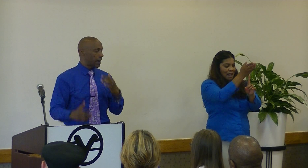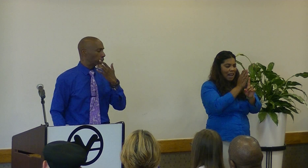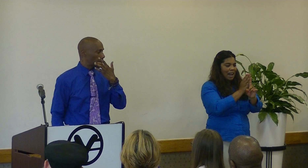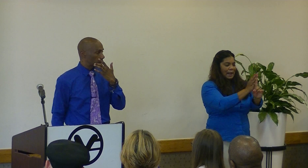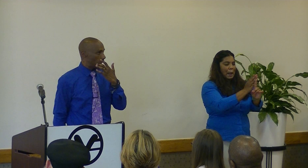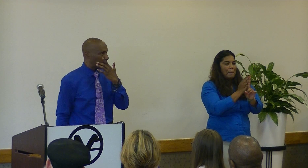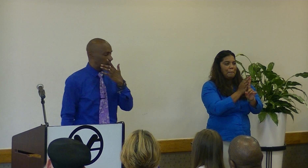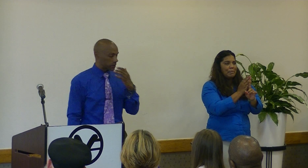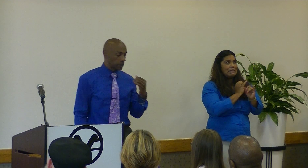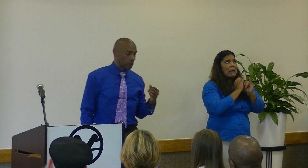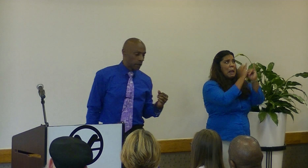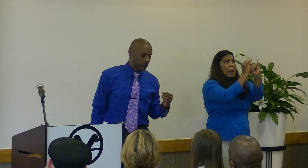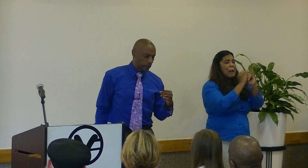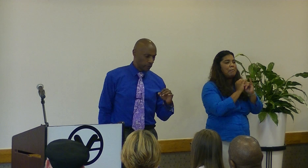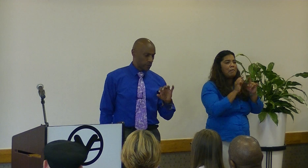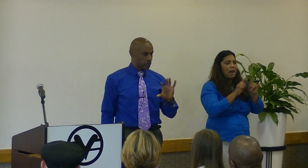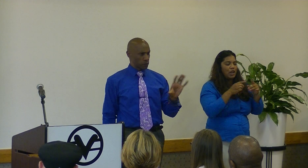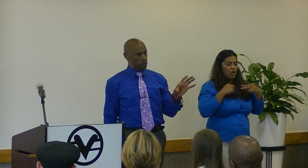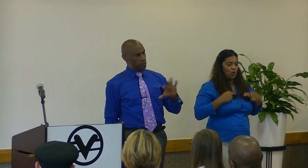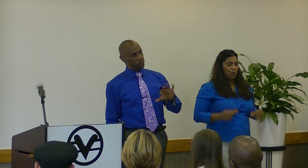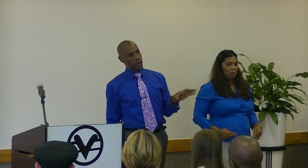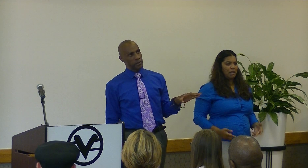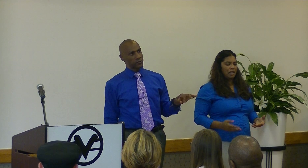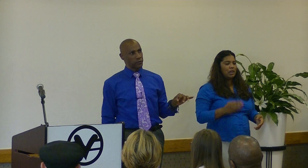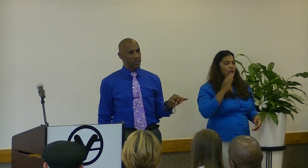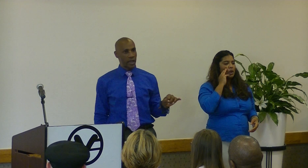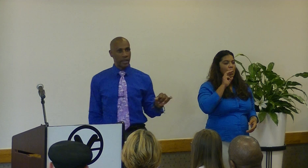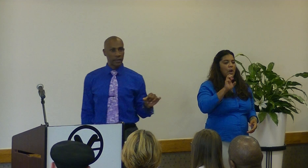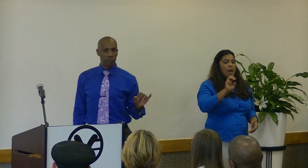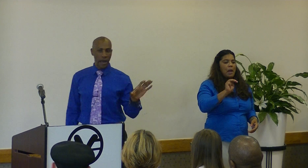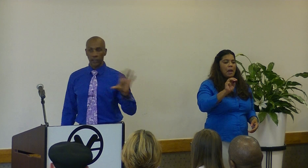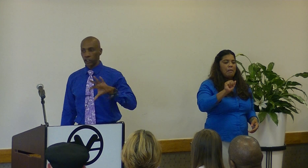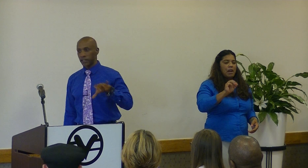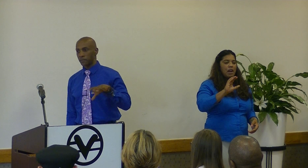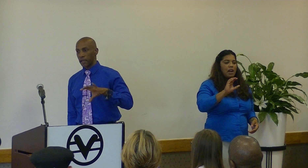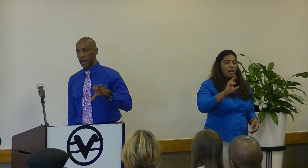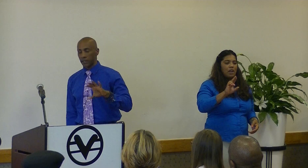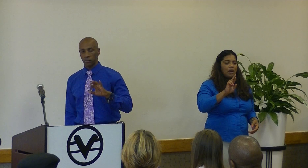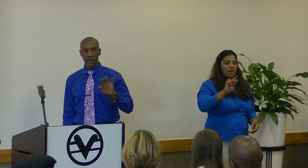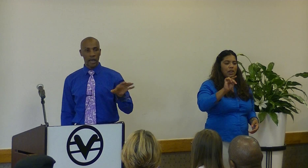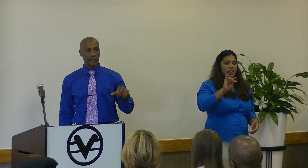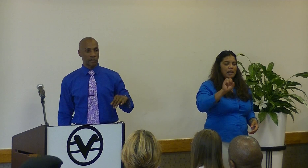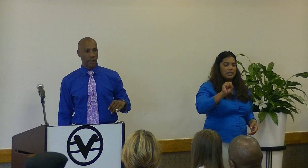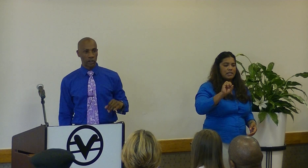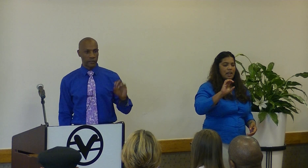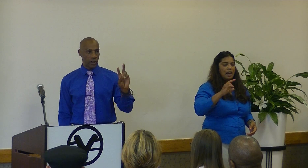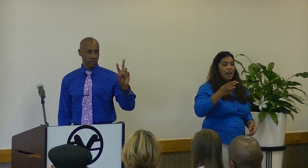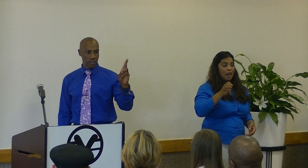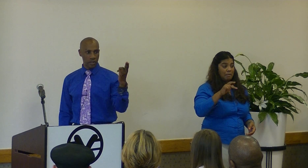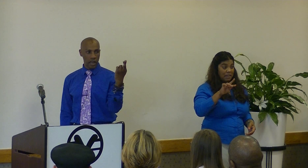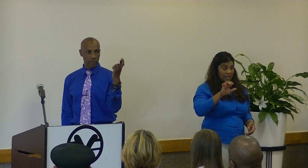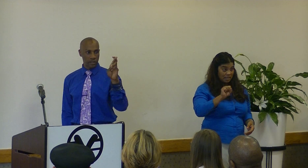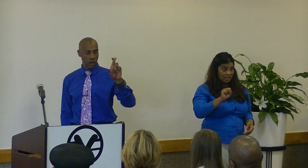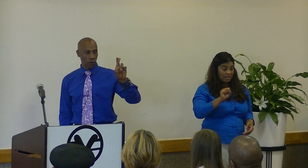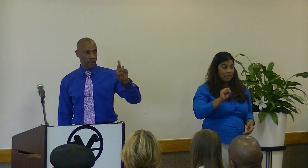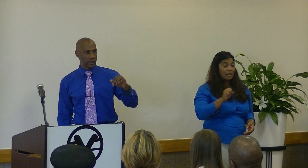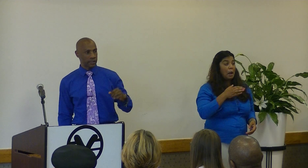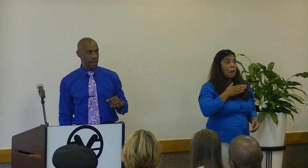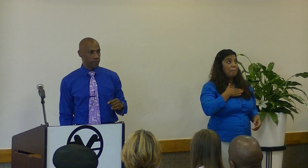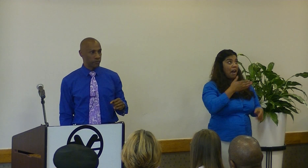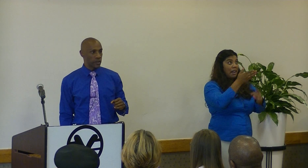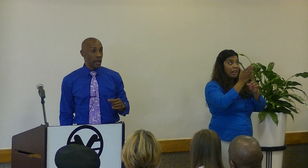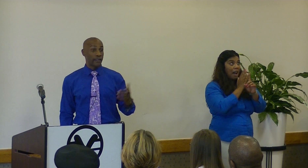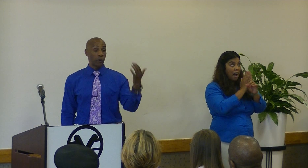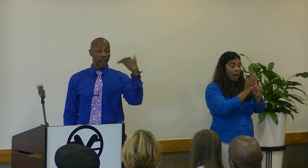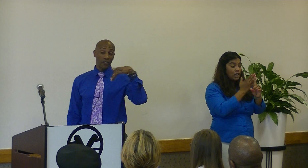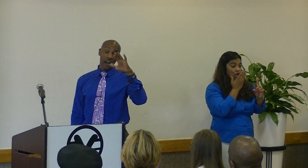call God, Emma Curtis Hopkins was real famous for saying that my good is my God and my God is my good. They are synonymous, they are one and the